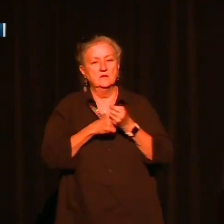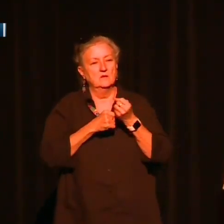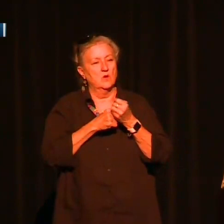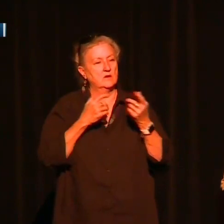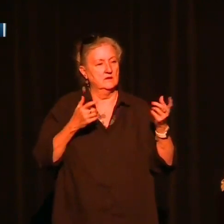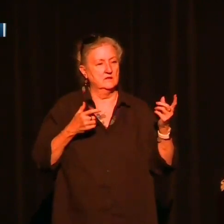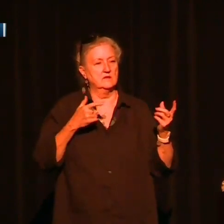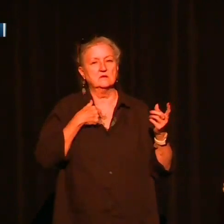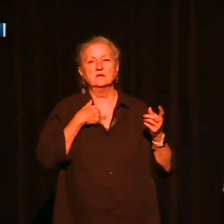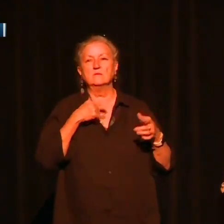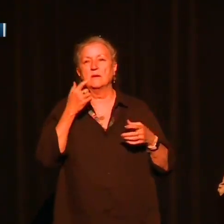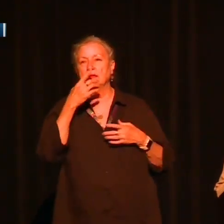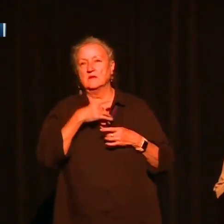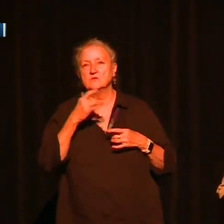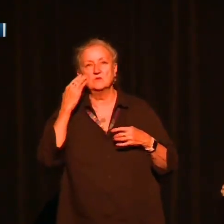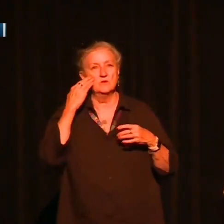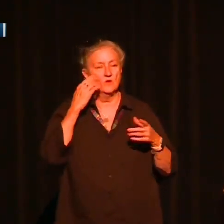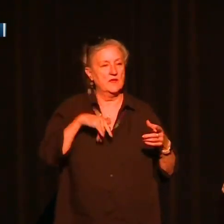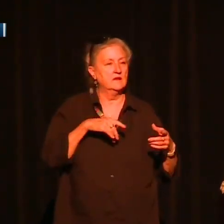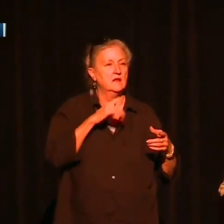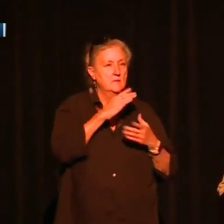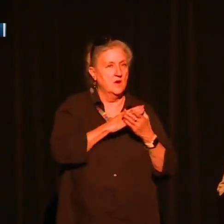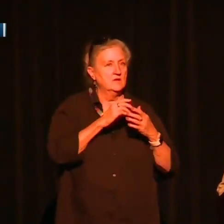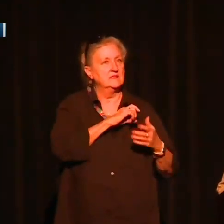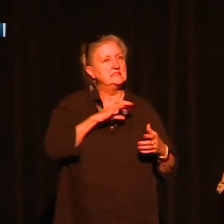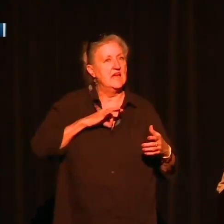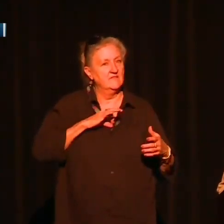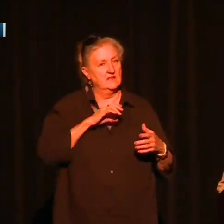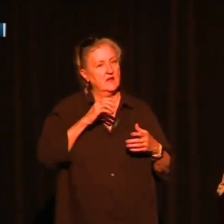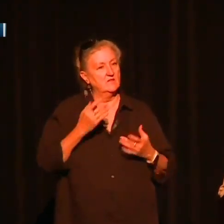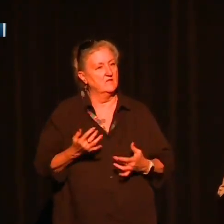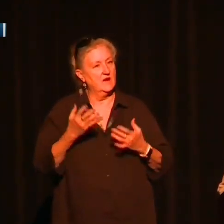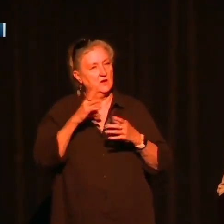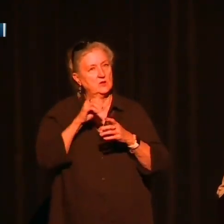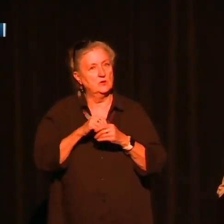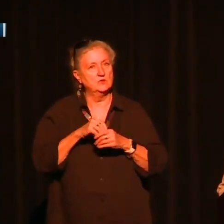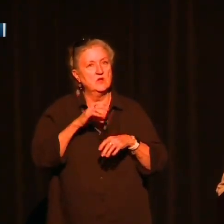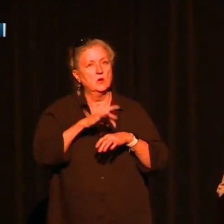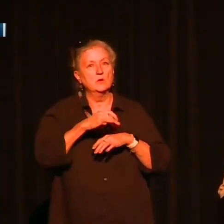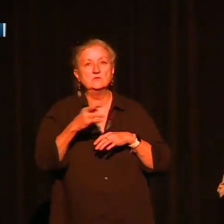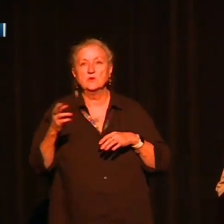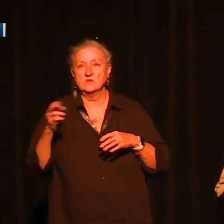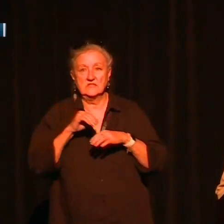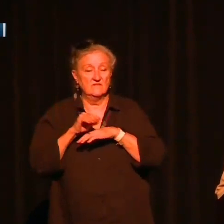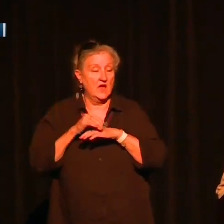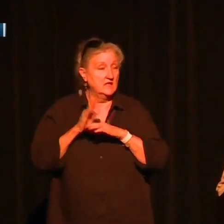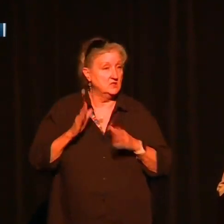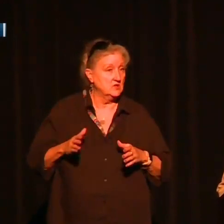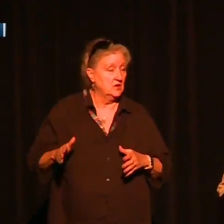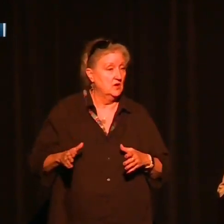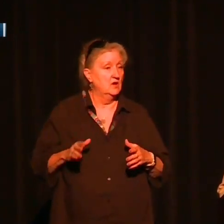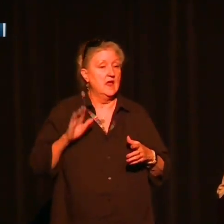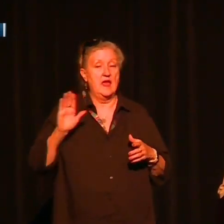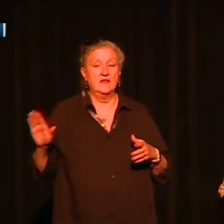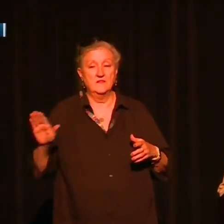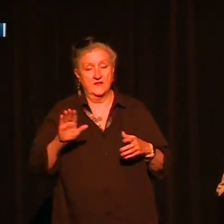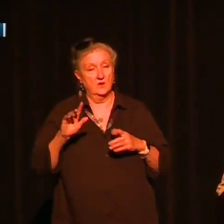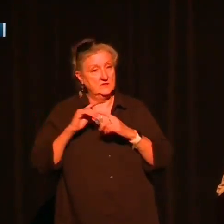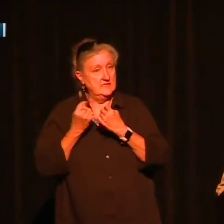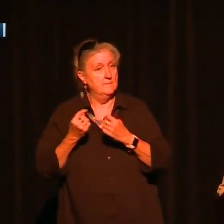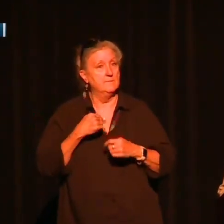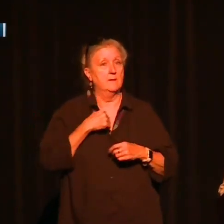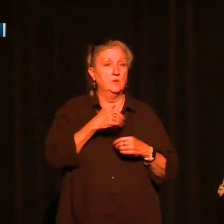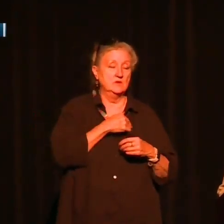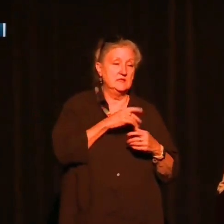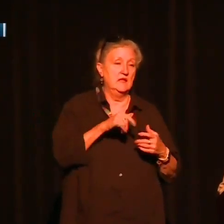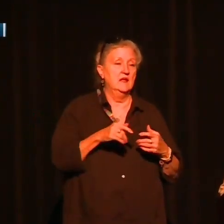lands, you might be interested to know that part of the staffing of the fire includes resource advisors and BEAR team members.